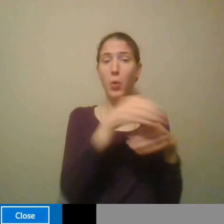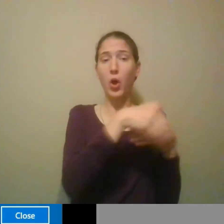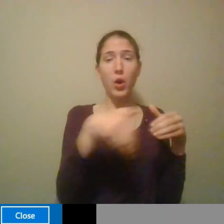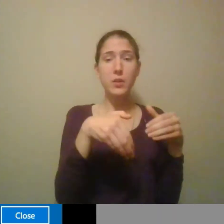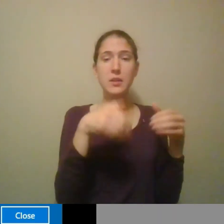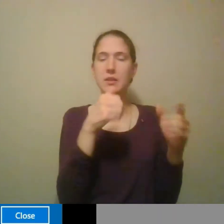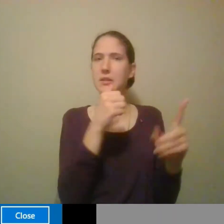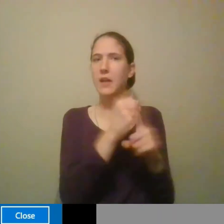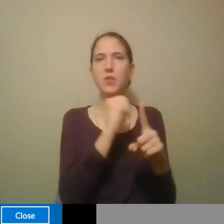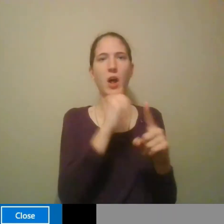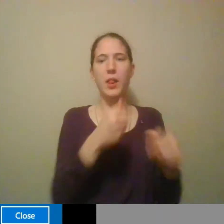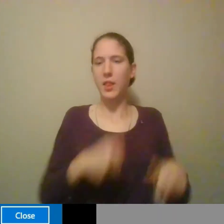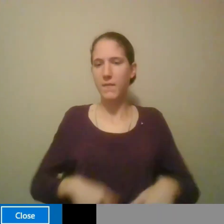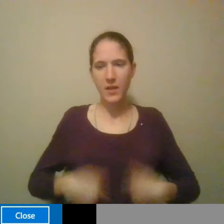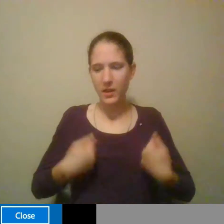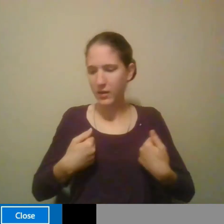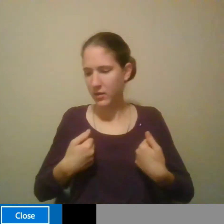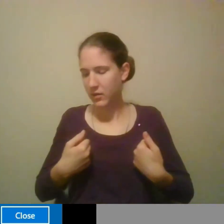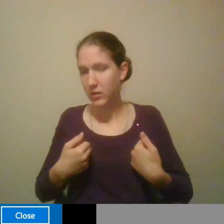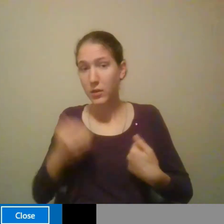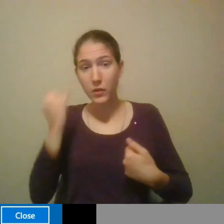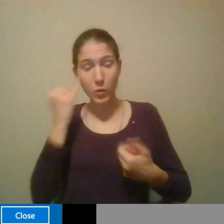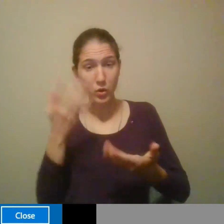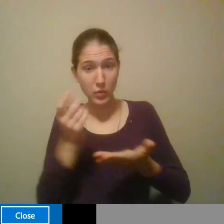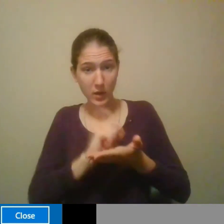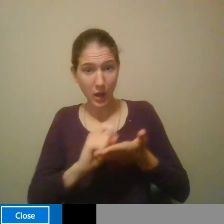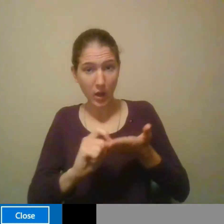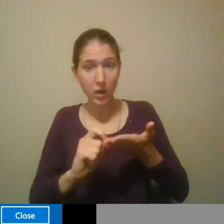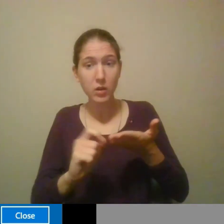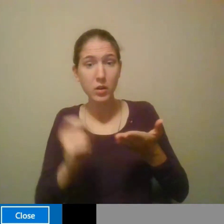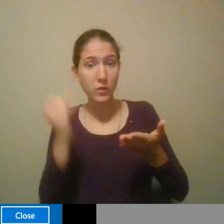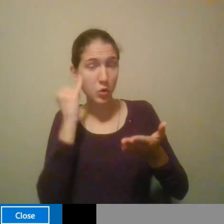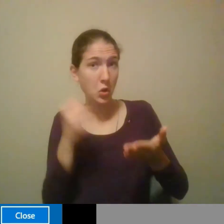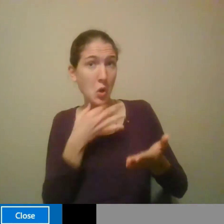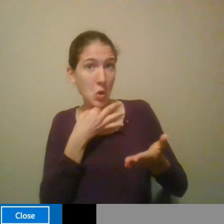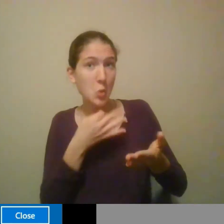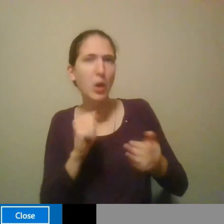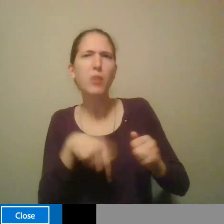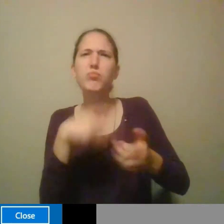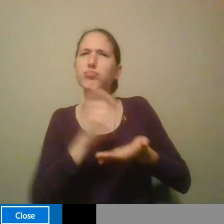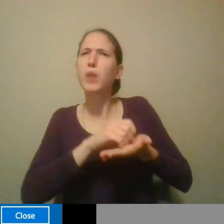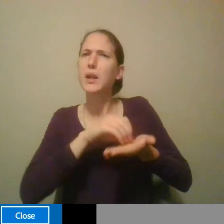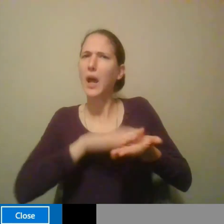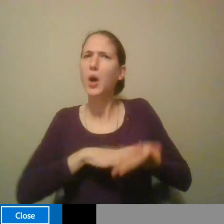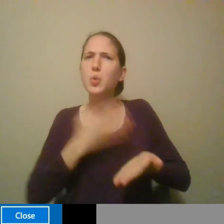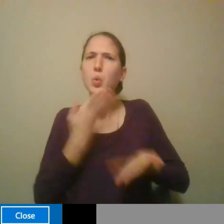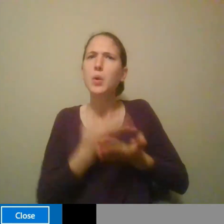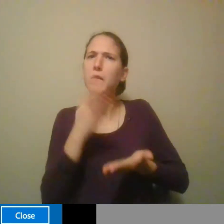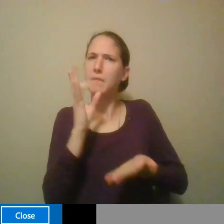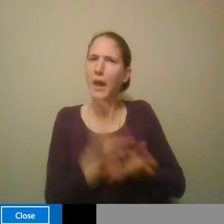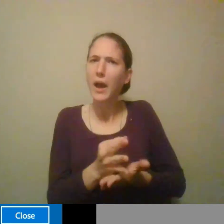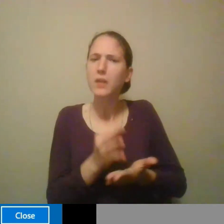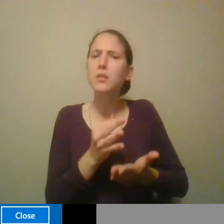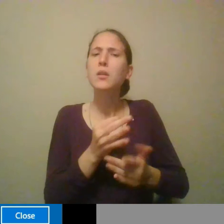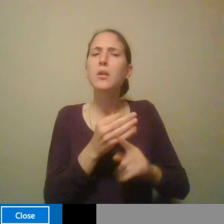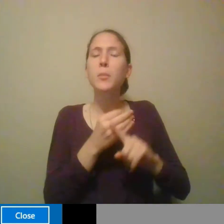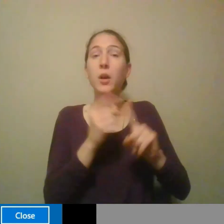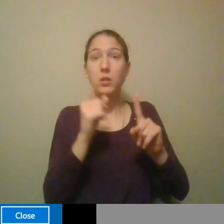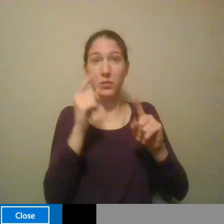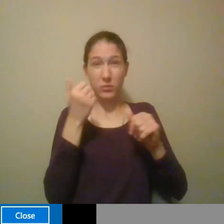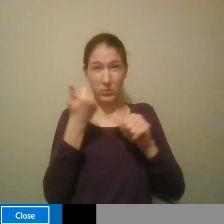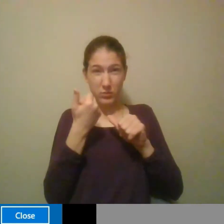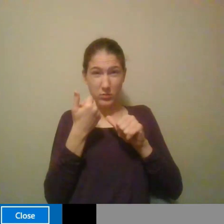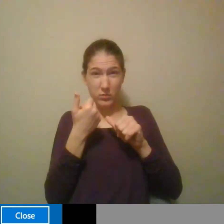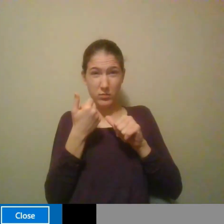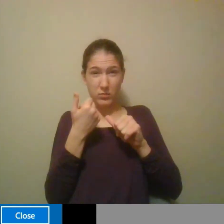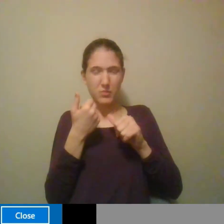All right? You can write it down if you're curious, all right? If you want to write it down, because it is a good fact to know. But it is something, it's in the book, and it's something when we review.